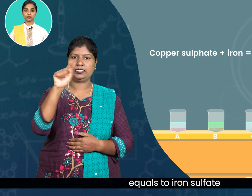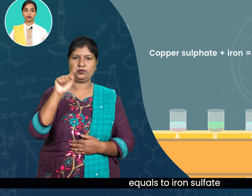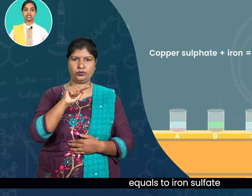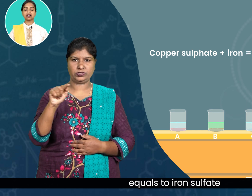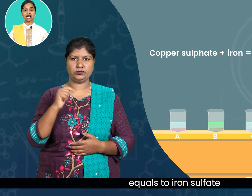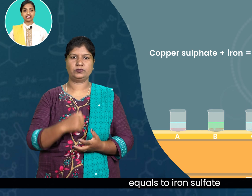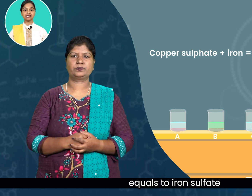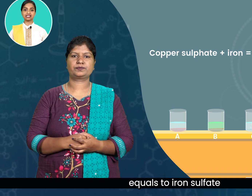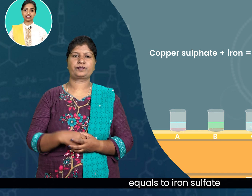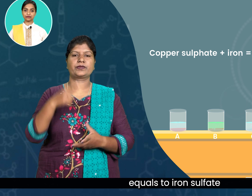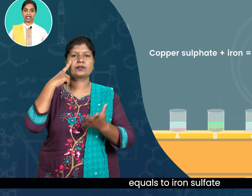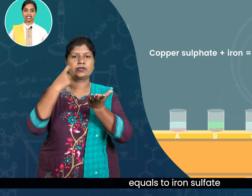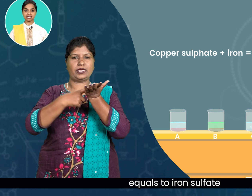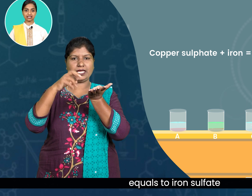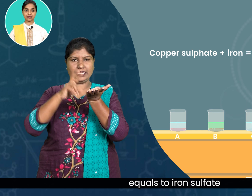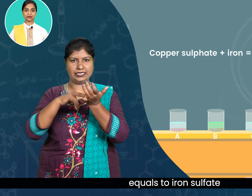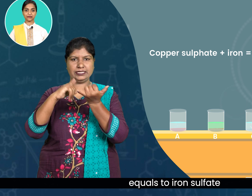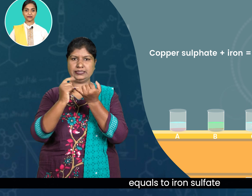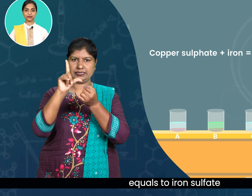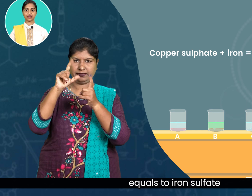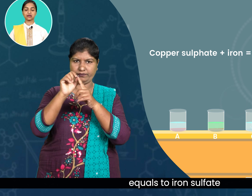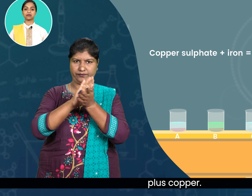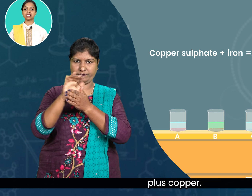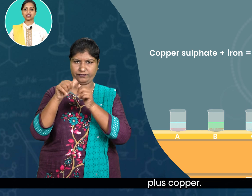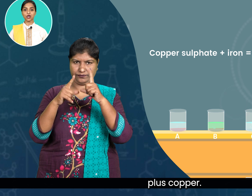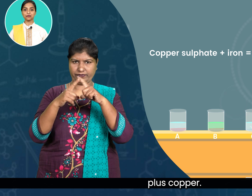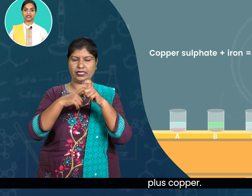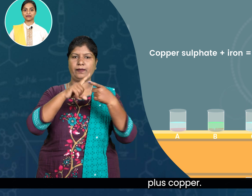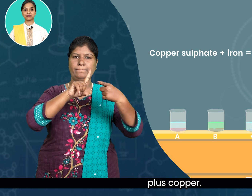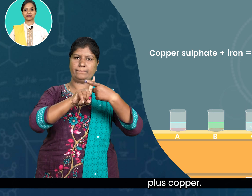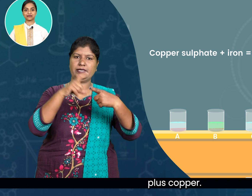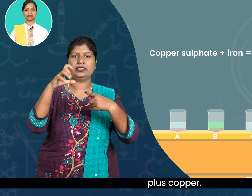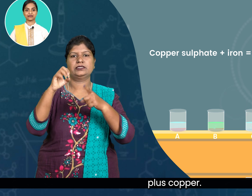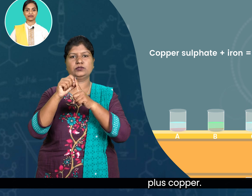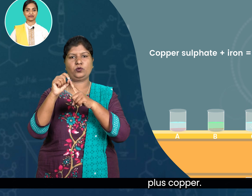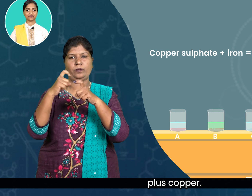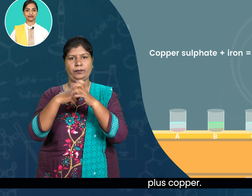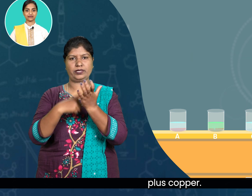equals to iron sulfate plus copper.